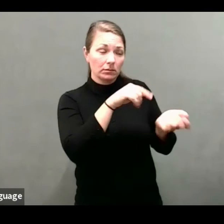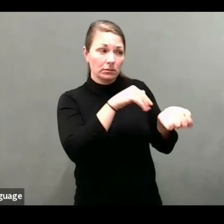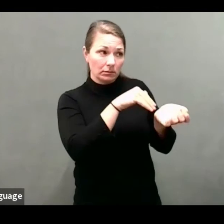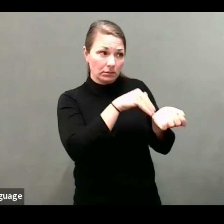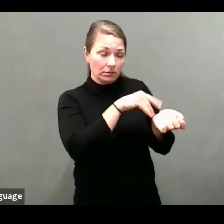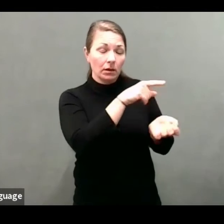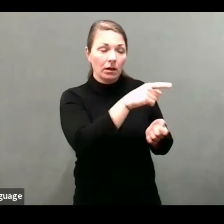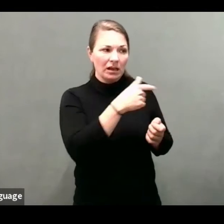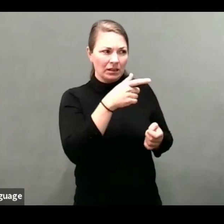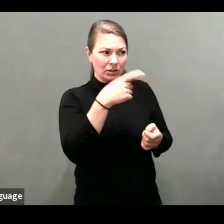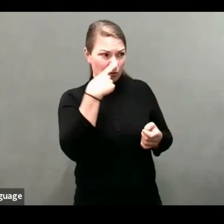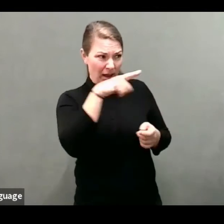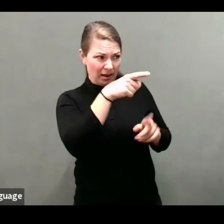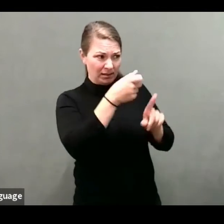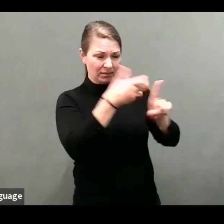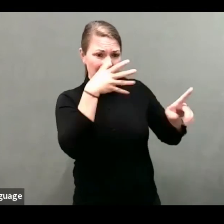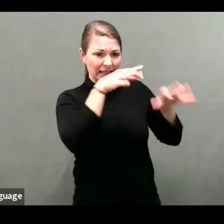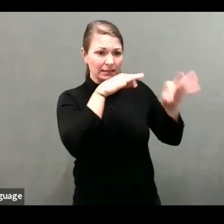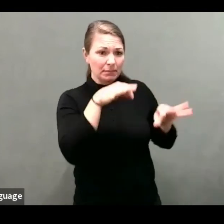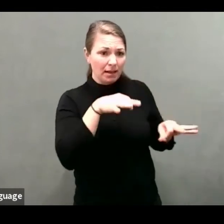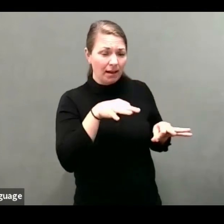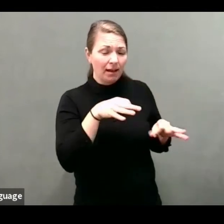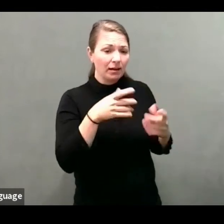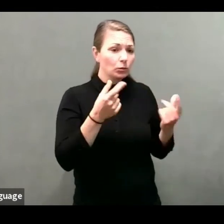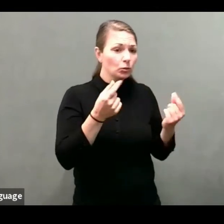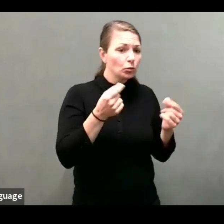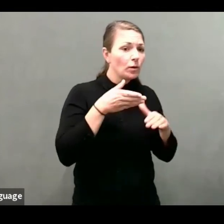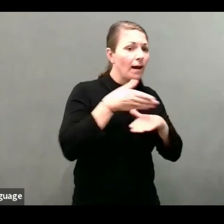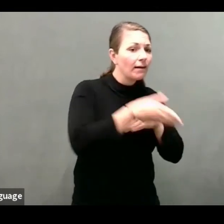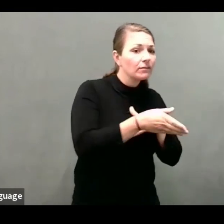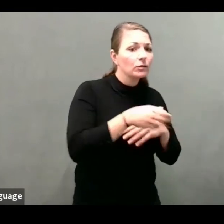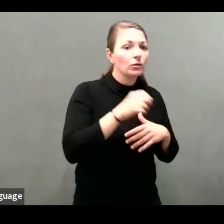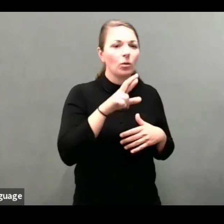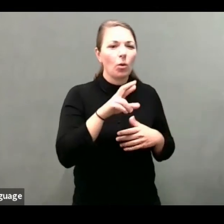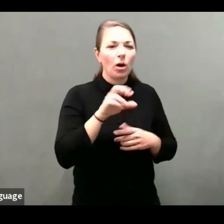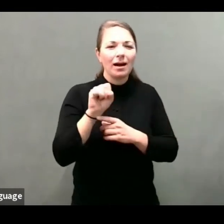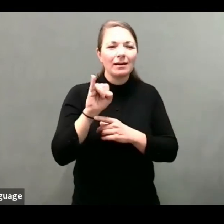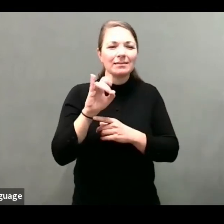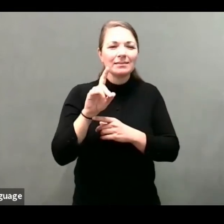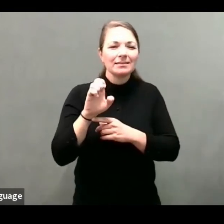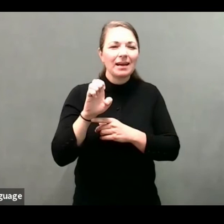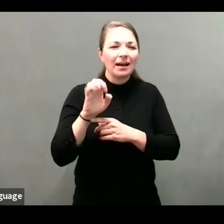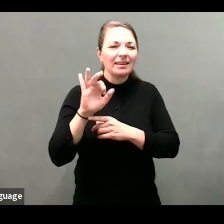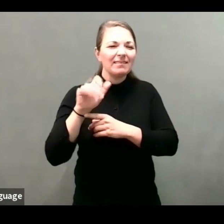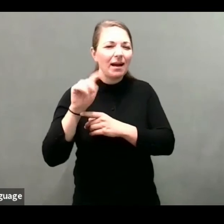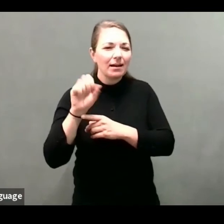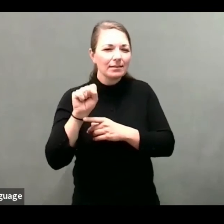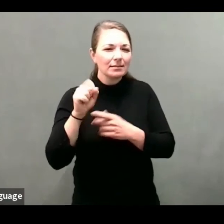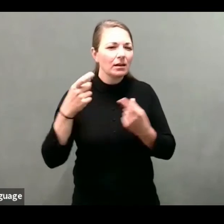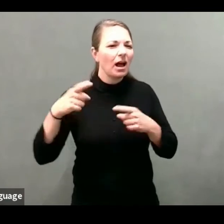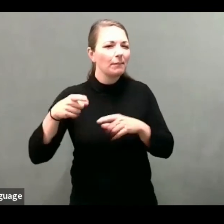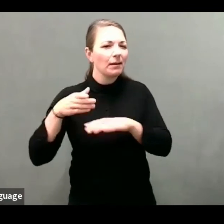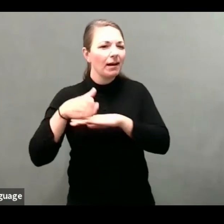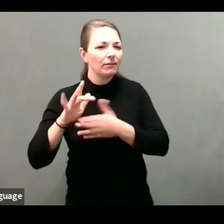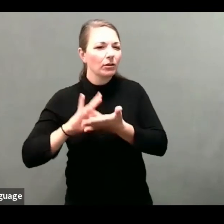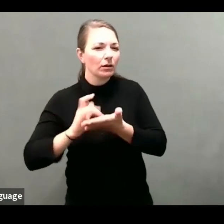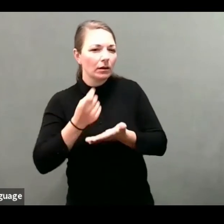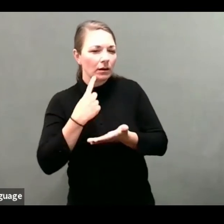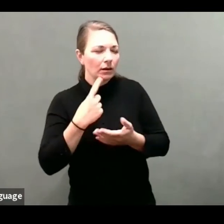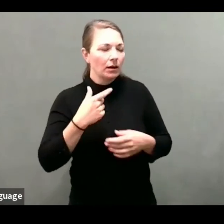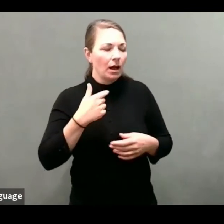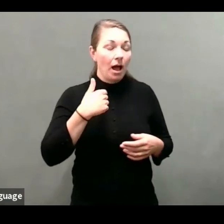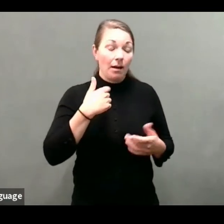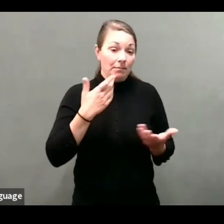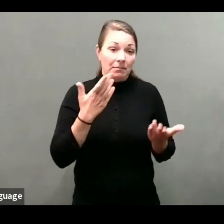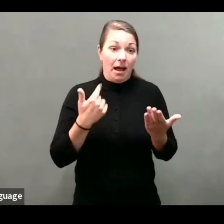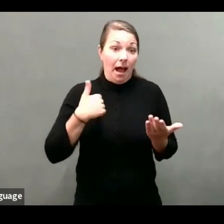if there's any potential follow-up or any potential side effects? So rather than trying to remember those details, just maybe prompting the question, because I